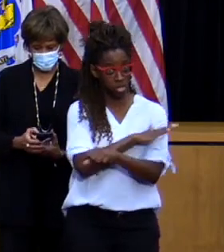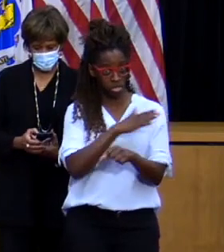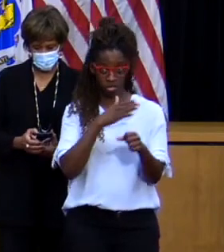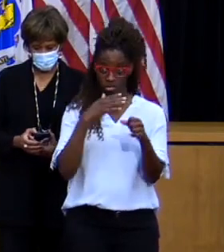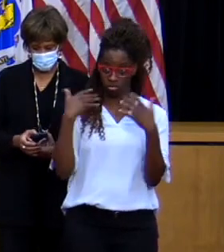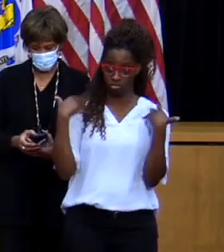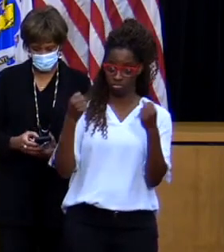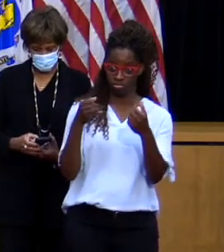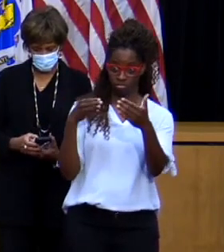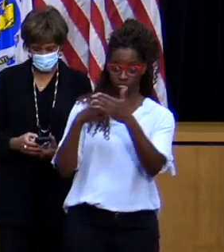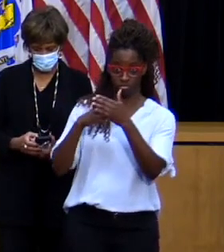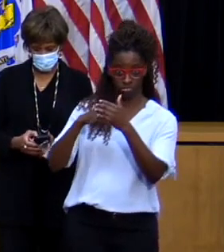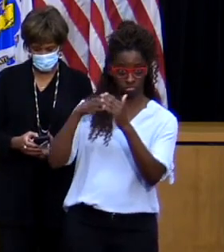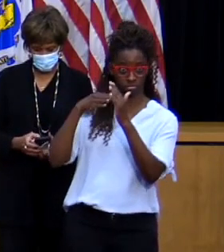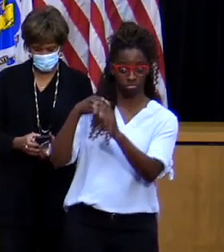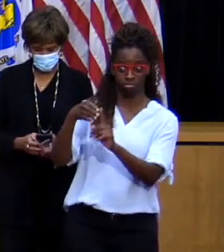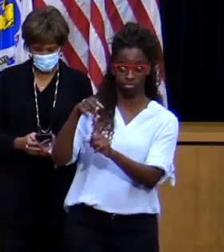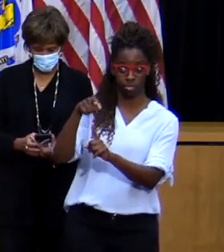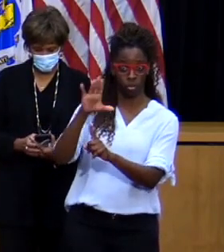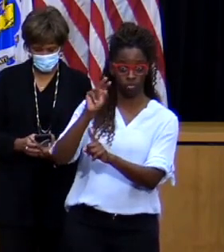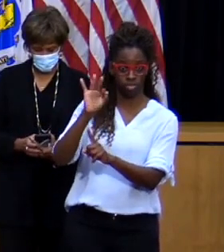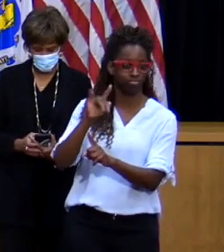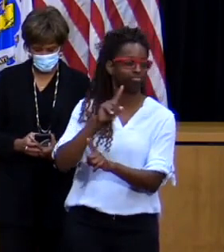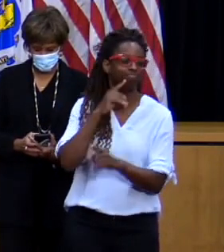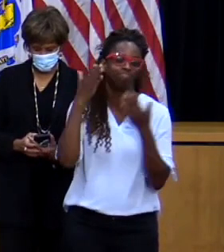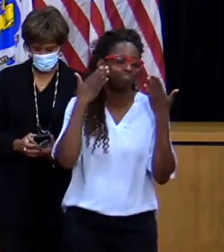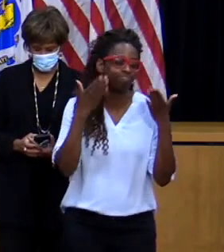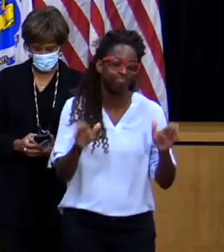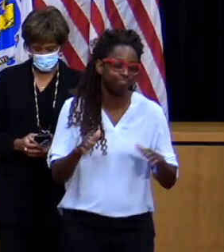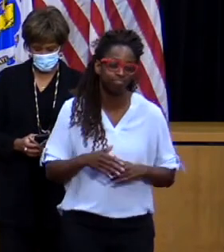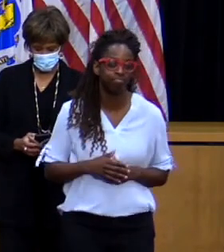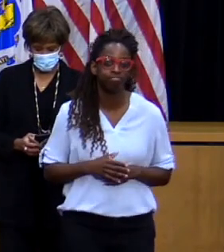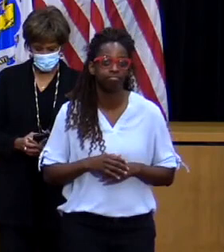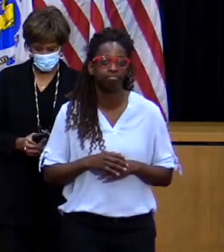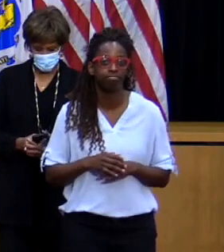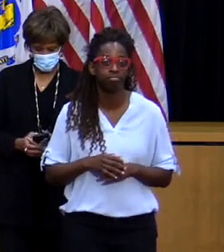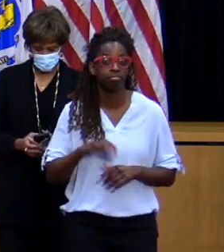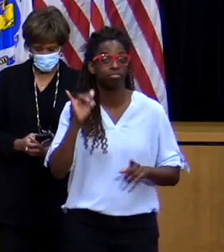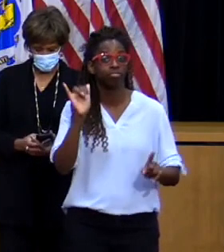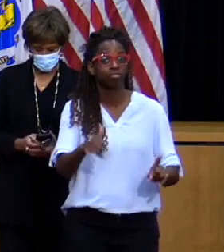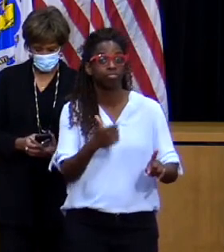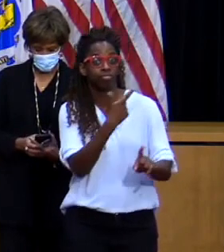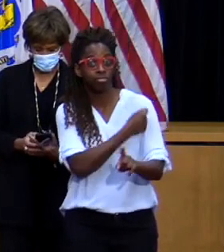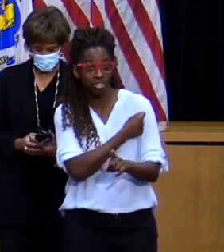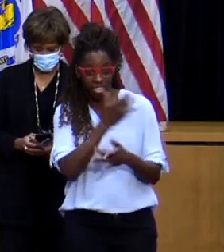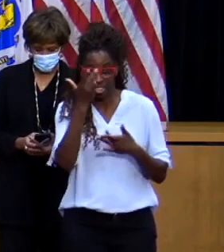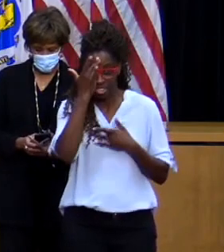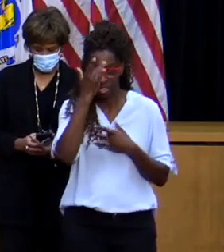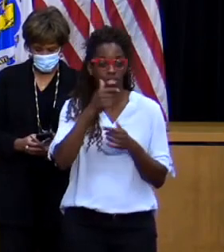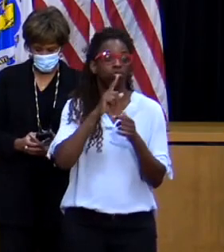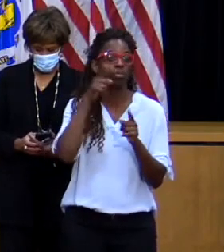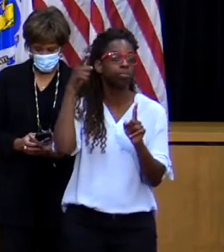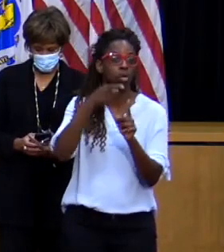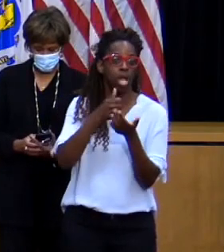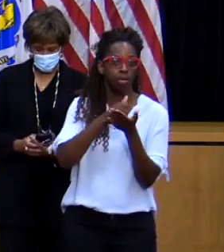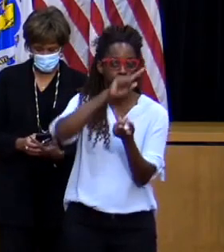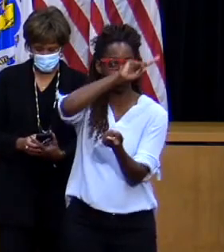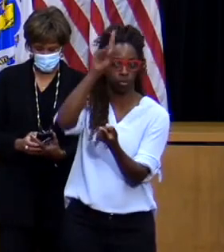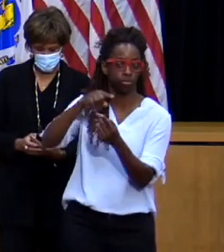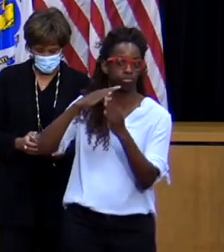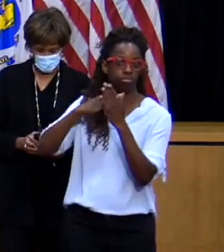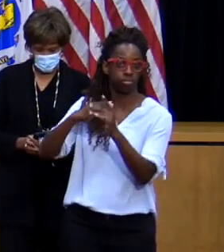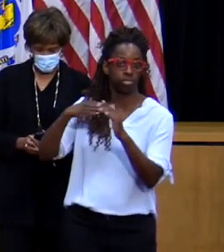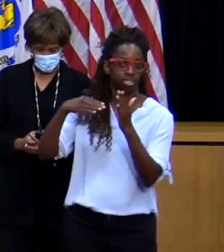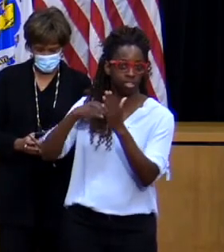In other words, I could be vaccinated, but I could have a cold maybe so small I don't notice, but that means I put others around me at risk. So until we get to high